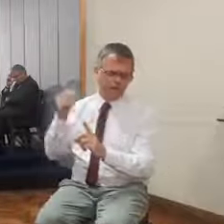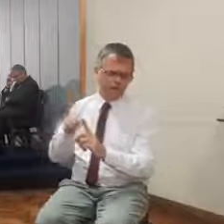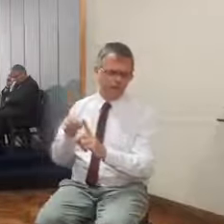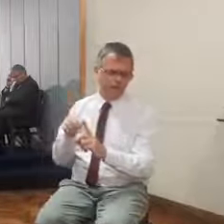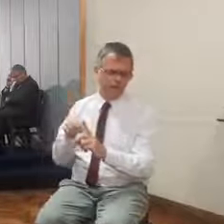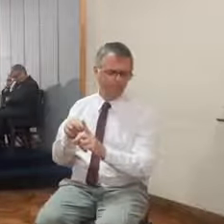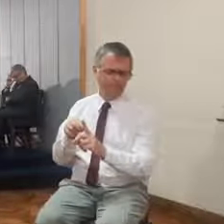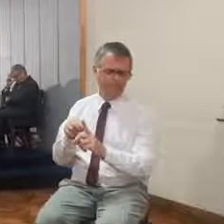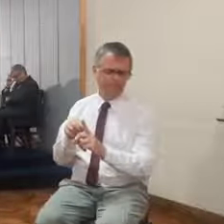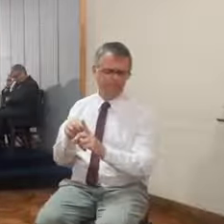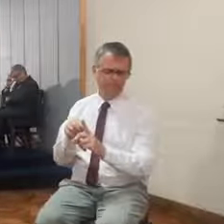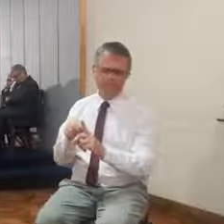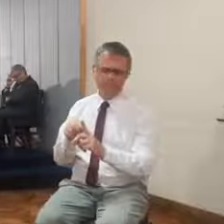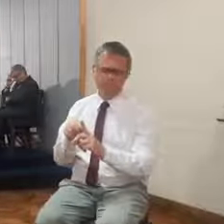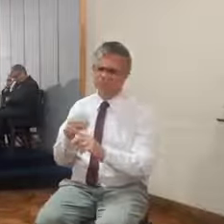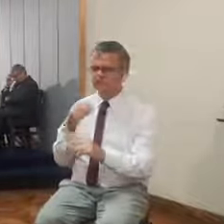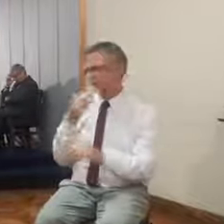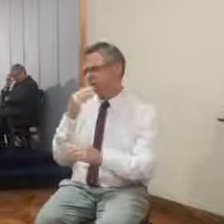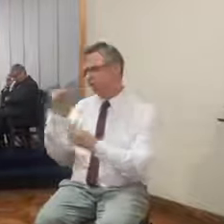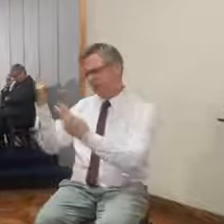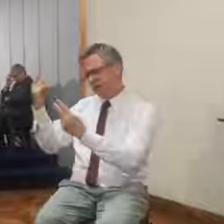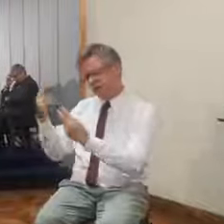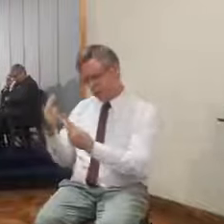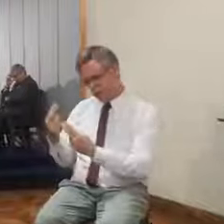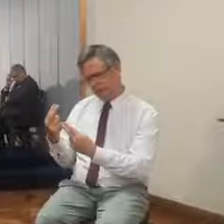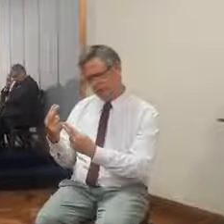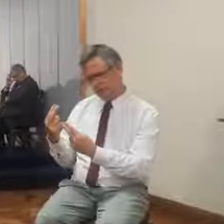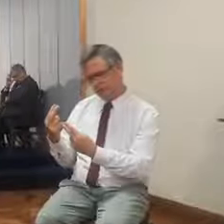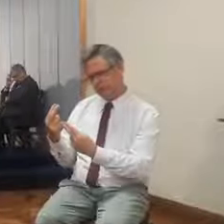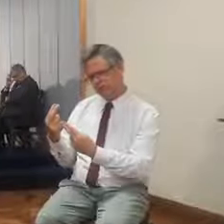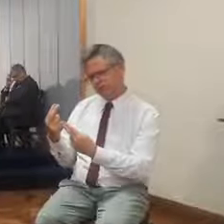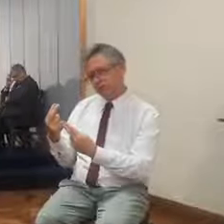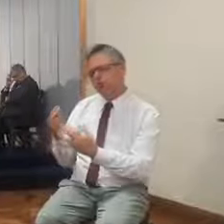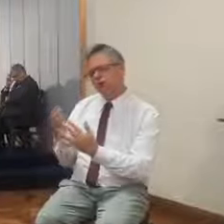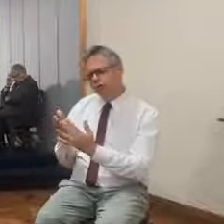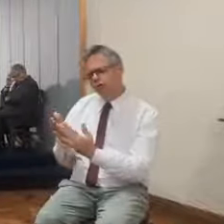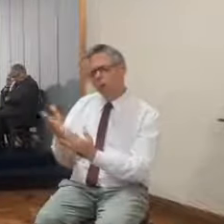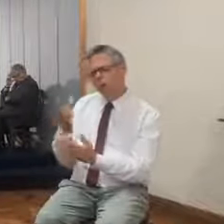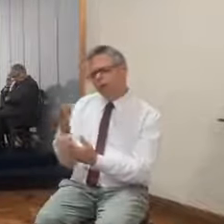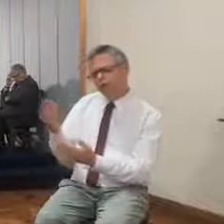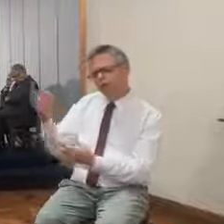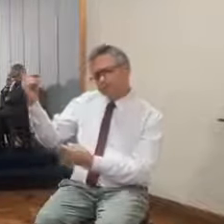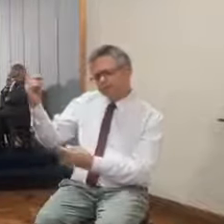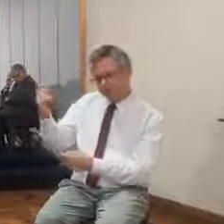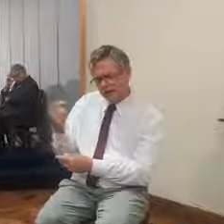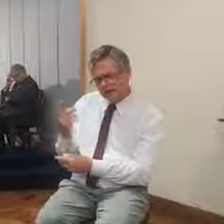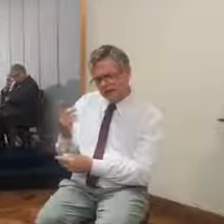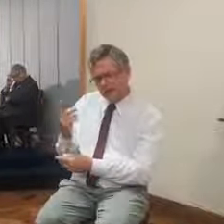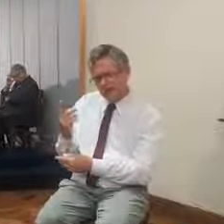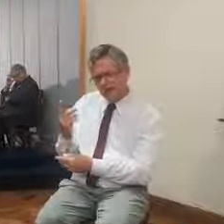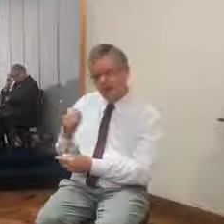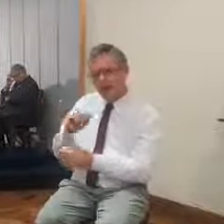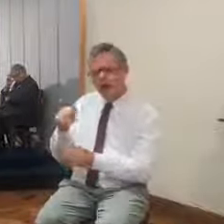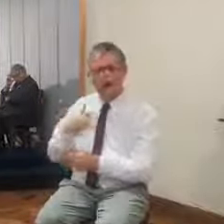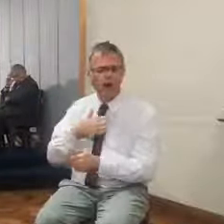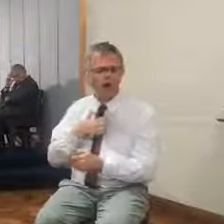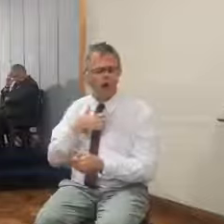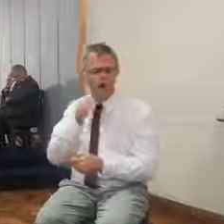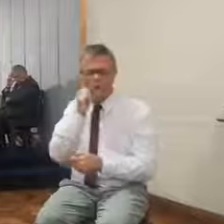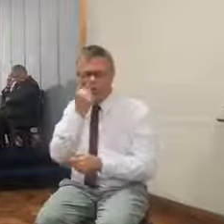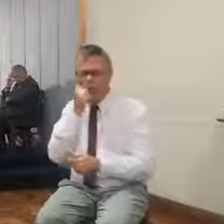nearness. Lord, look upon us, come down by thy spirit, warm our hearts, fill us with